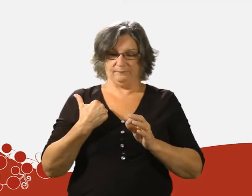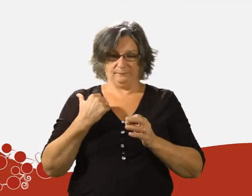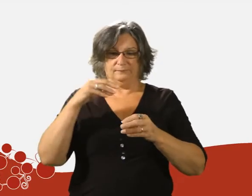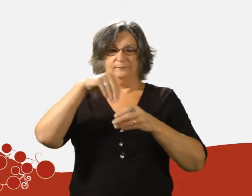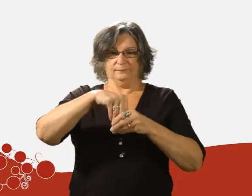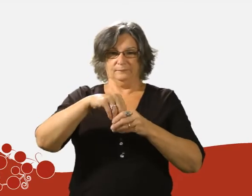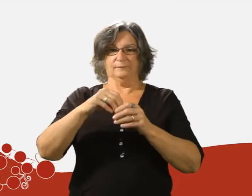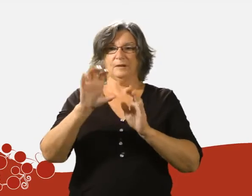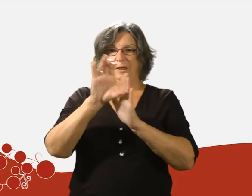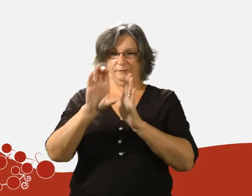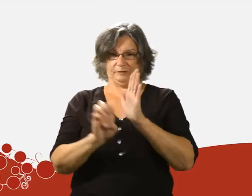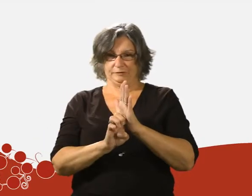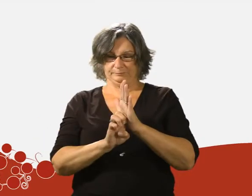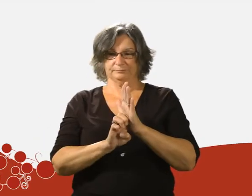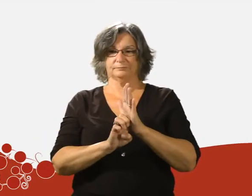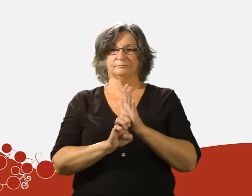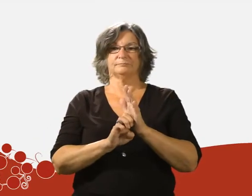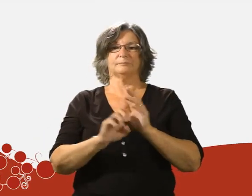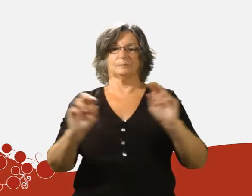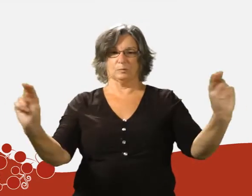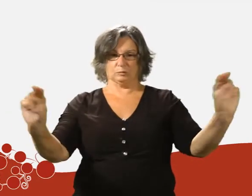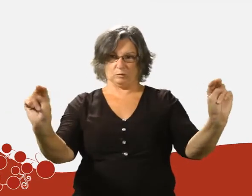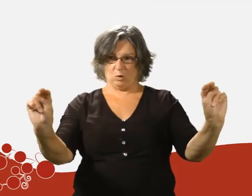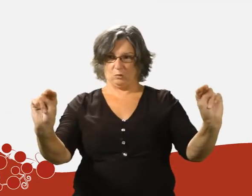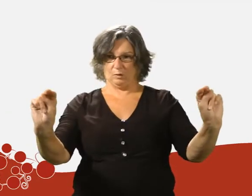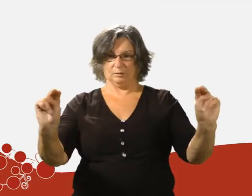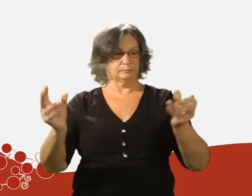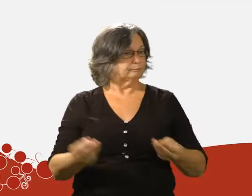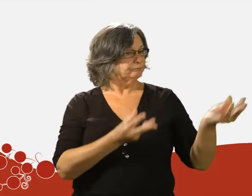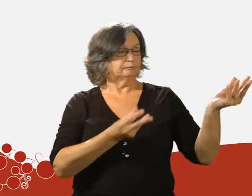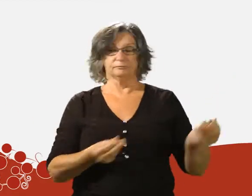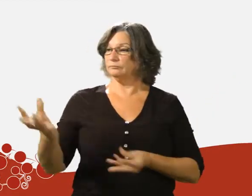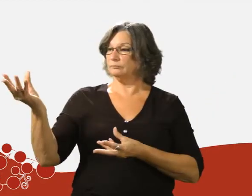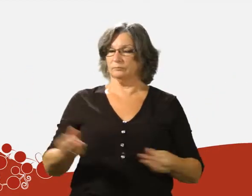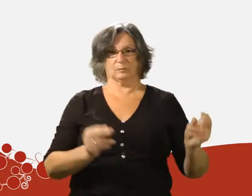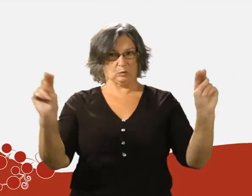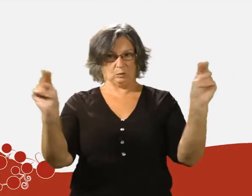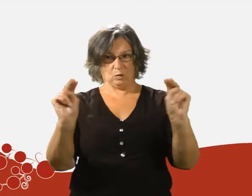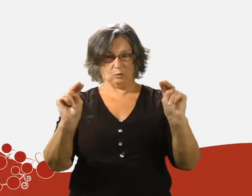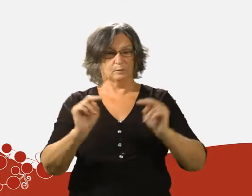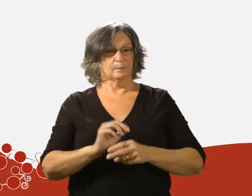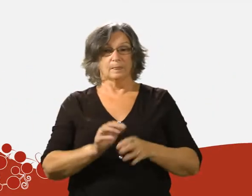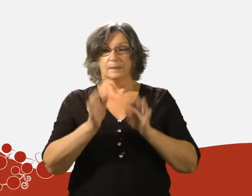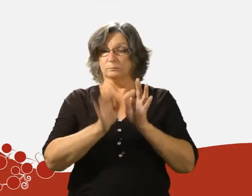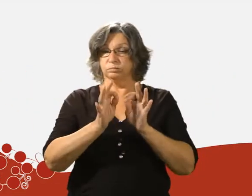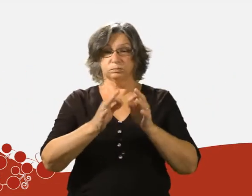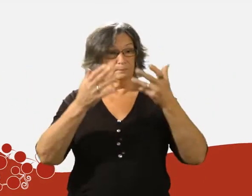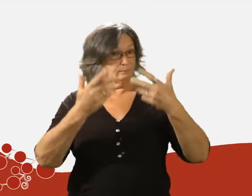Interpreters work within a strict code of ethics. The interpreter must remain neutral at all times while relaying information back and forth